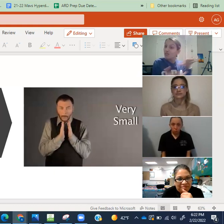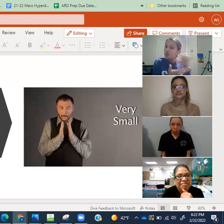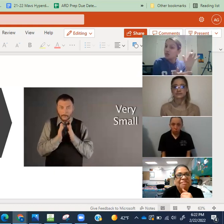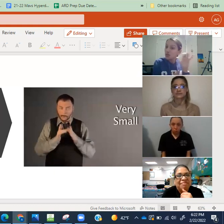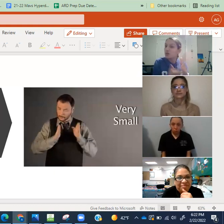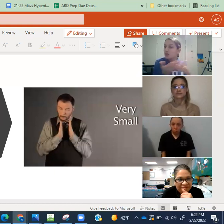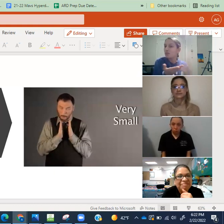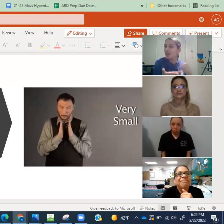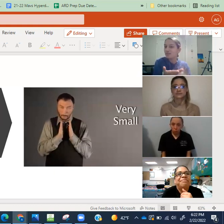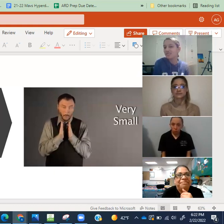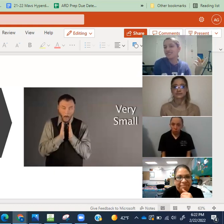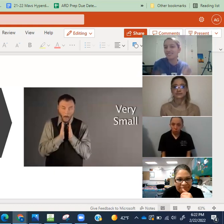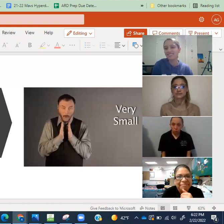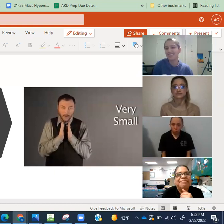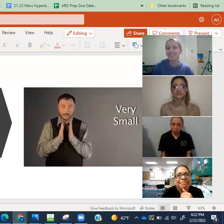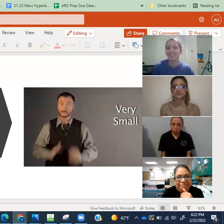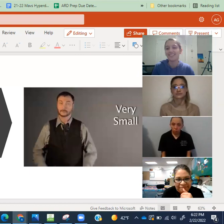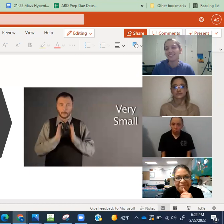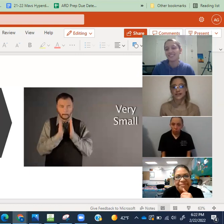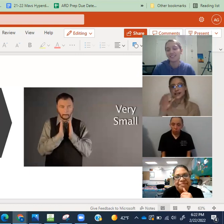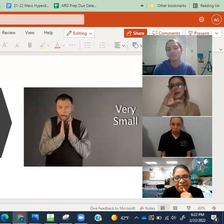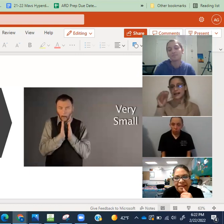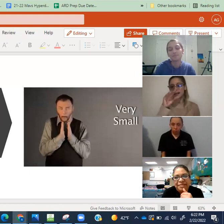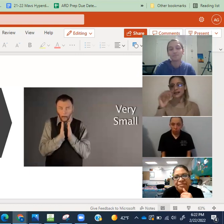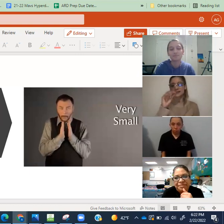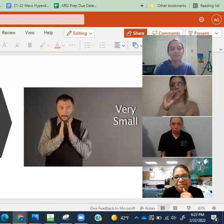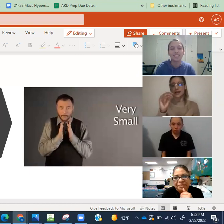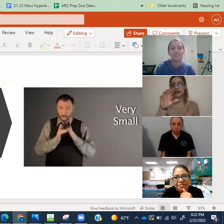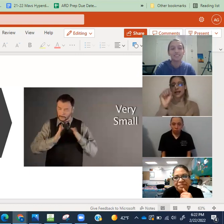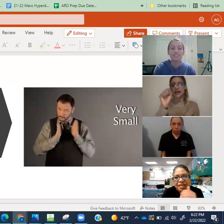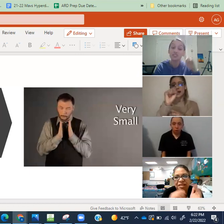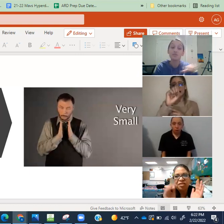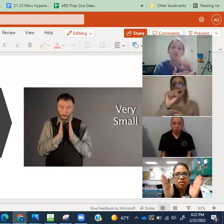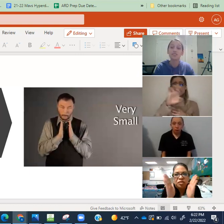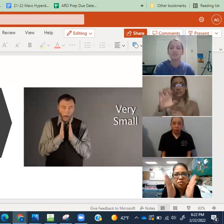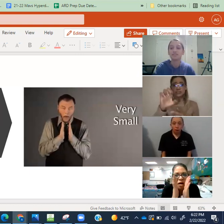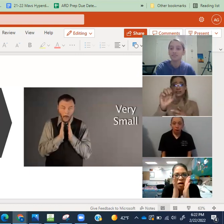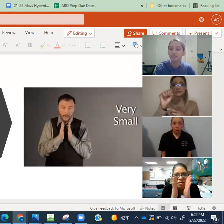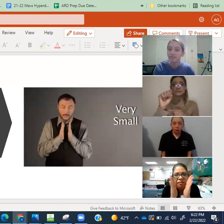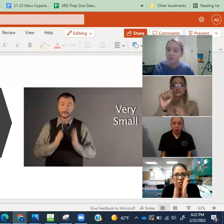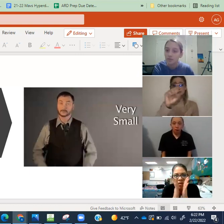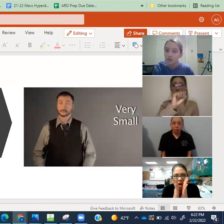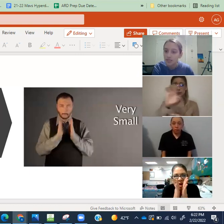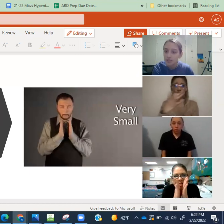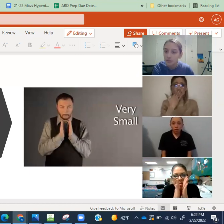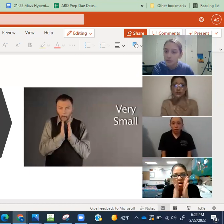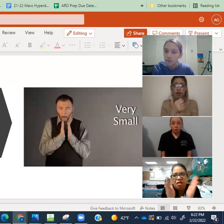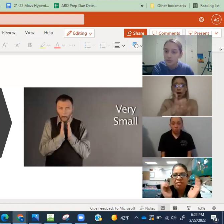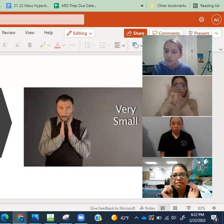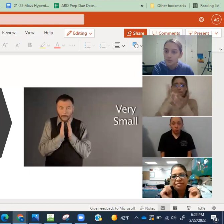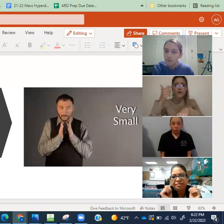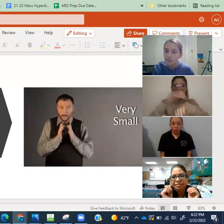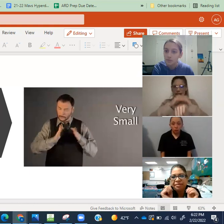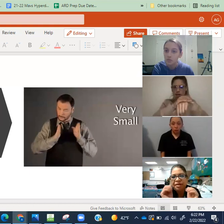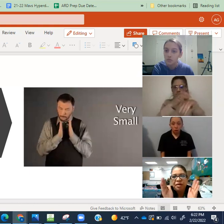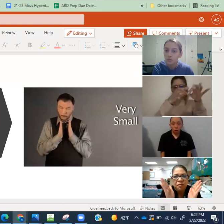get confused too sometimes. So yeah. Yeah. It's So confusing. small, very It's small,